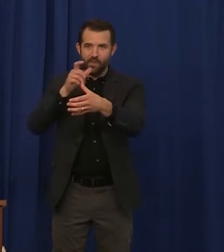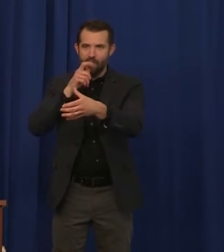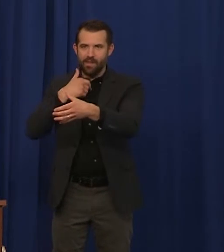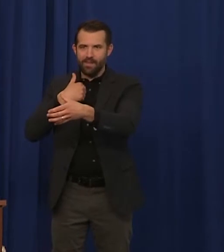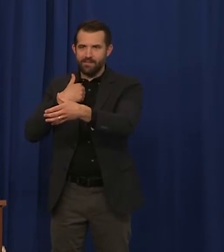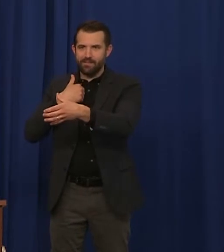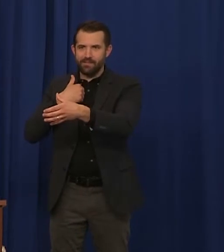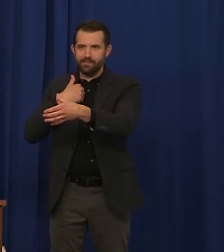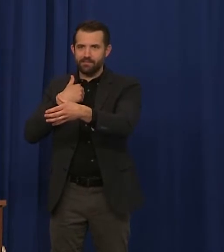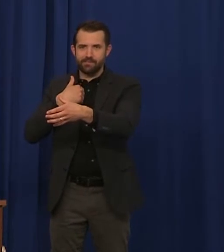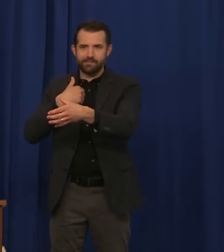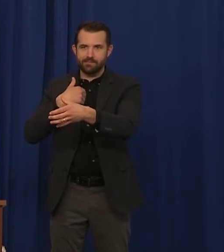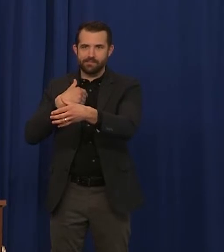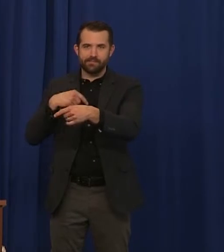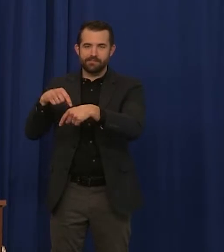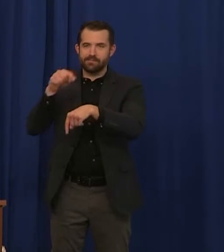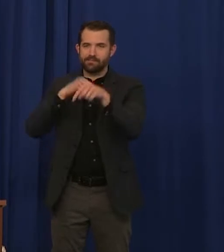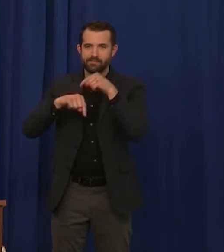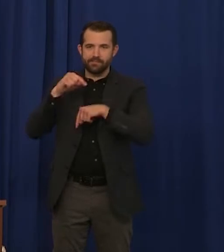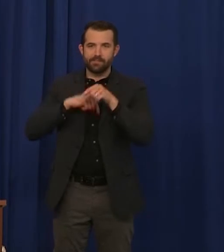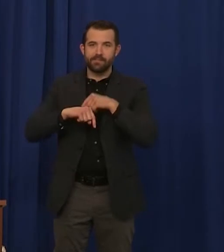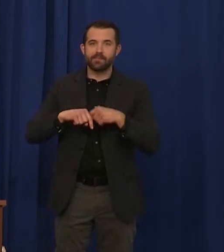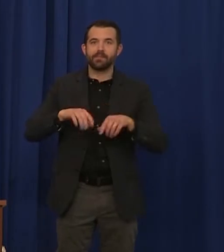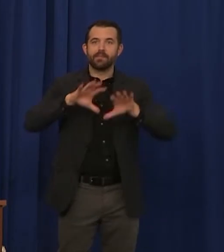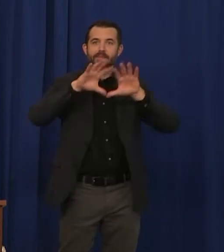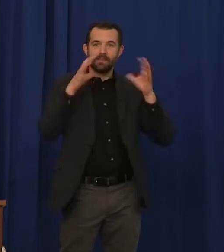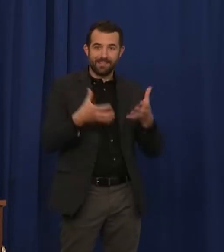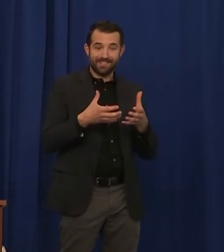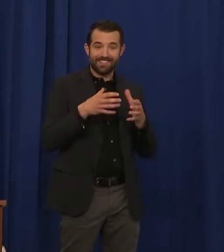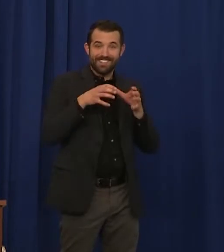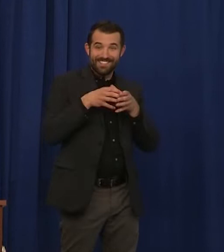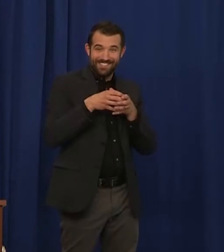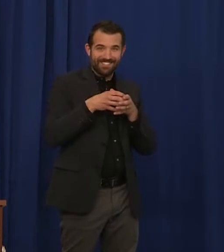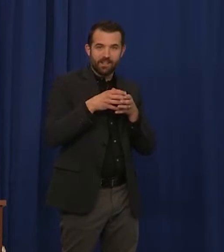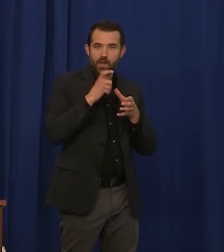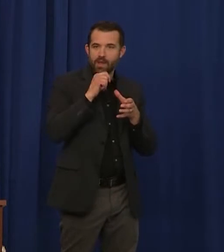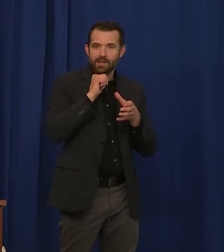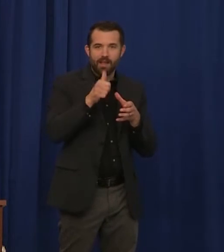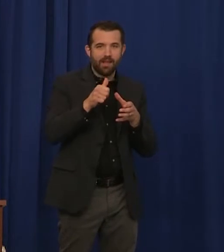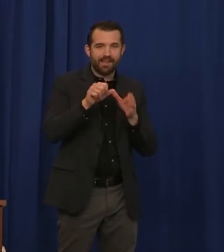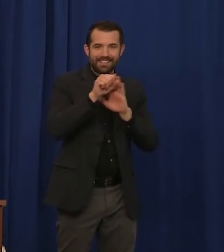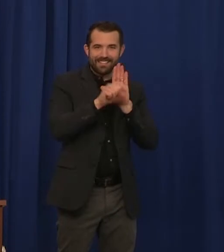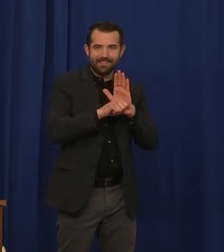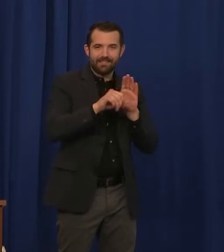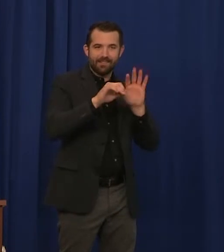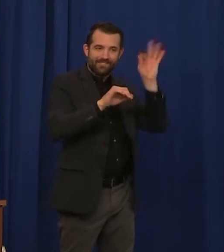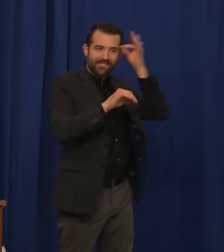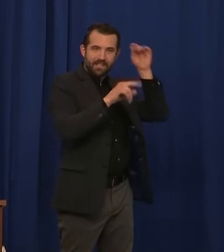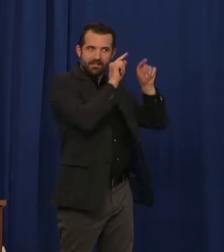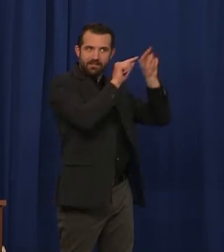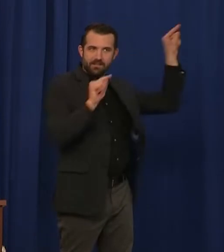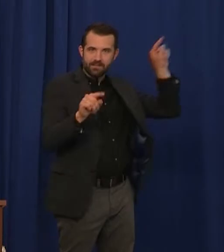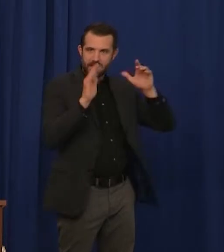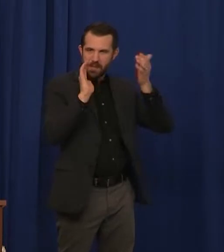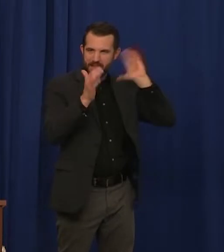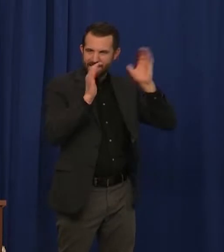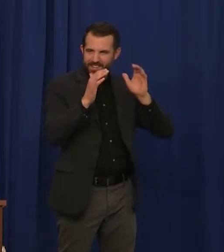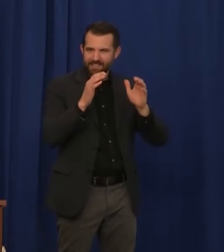unemployment assistance. So could we always use more help? Of course we could, but I think we at